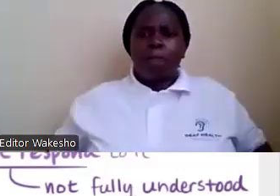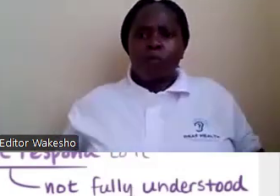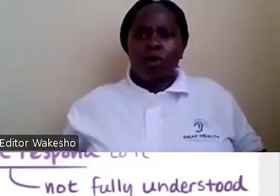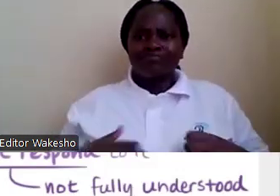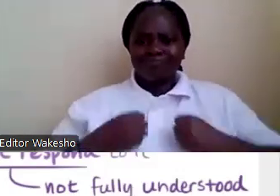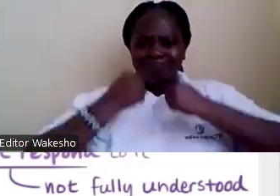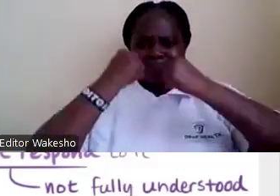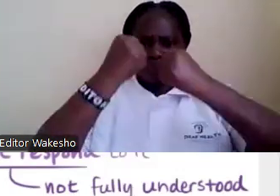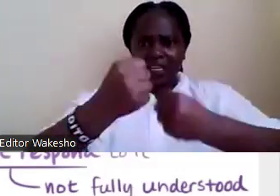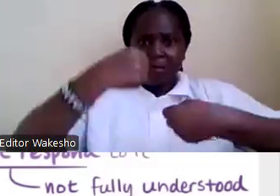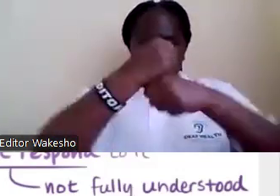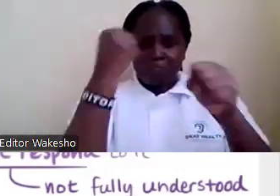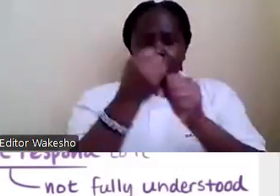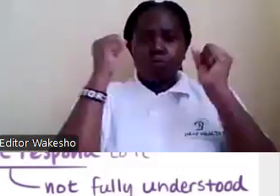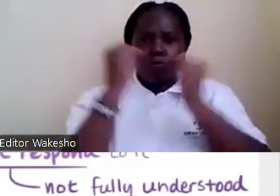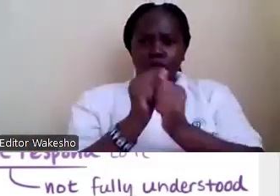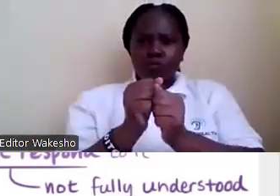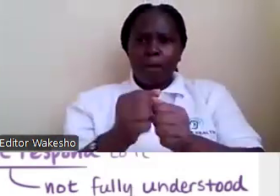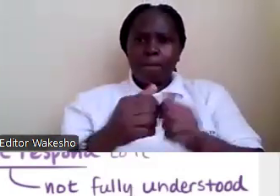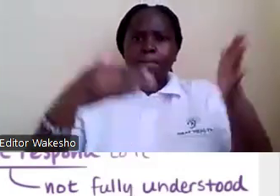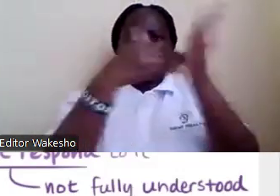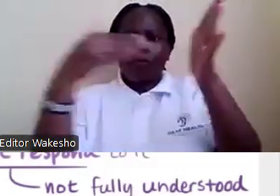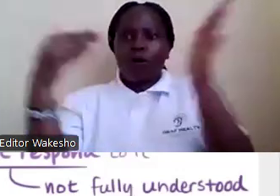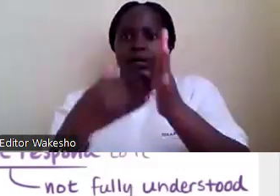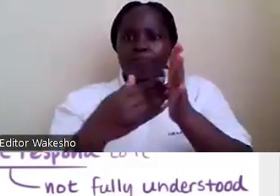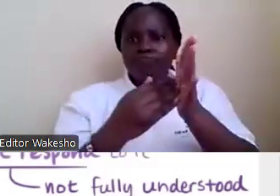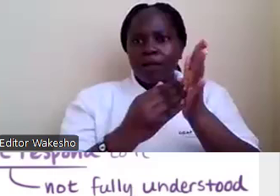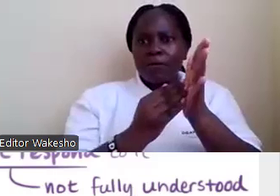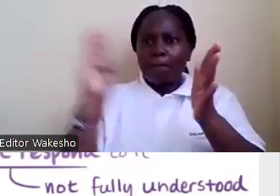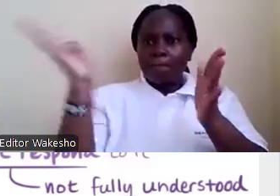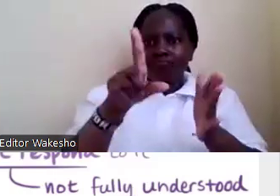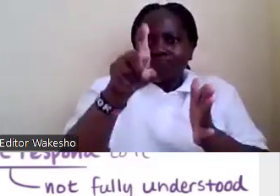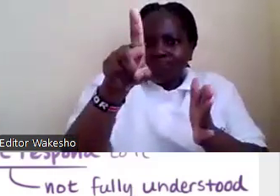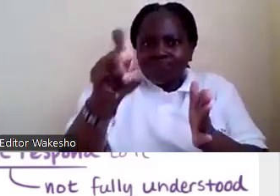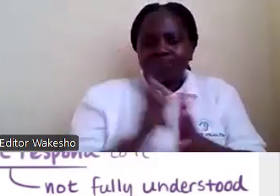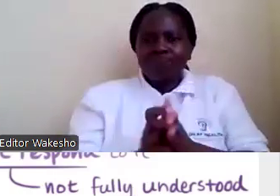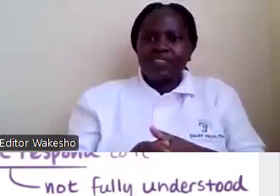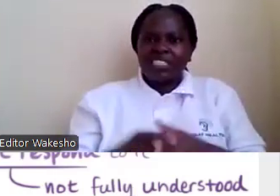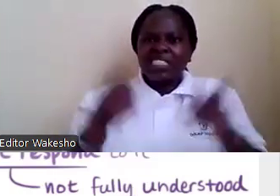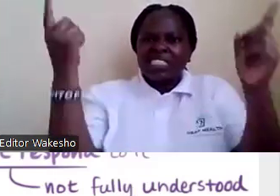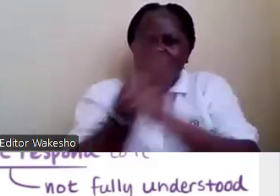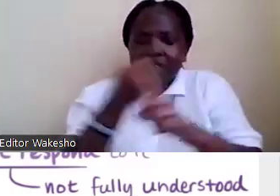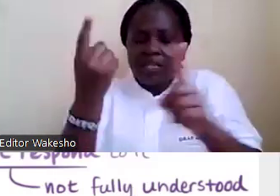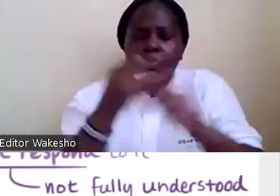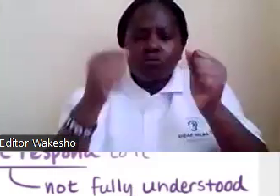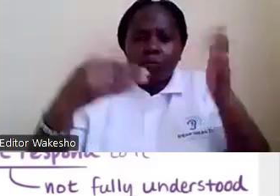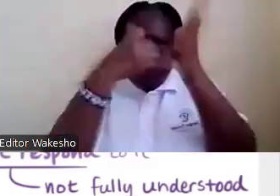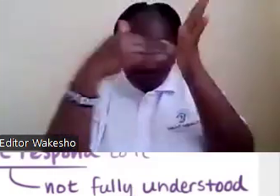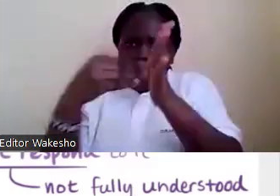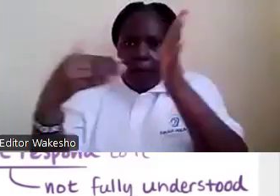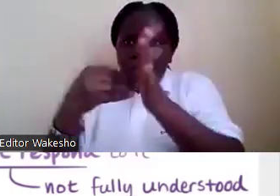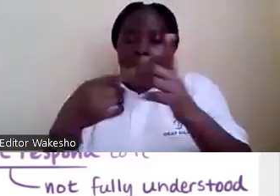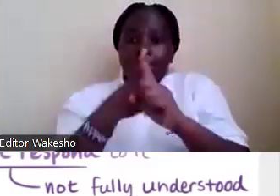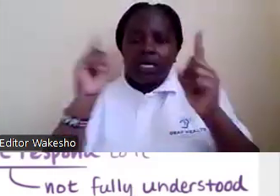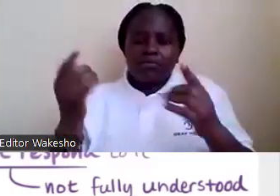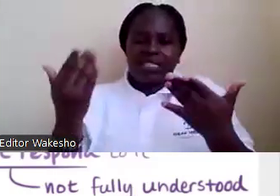are meant to fight, harmful bacteria, viruses, fungi, they're fighting intruders. But something happens such that